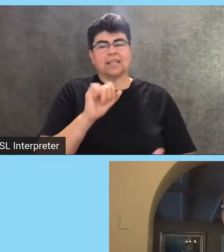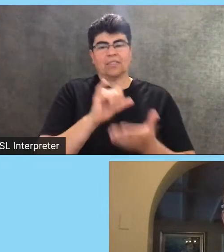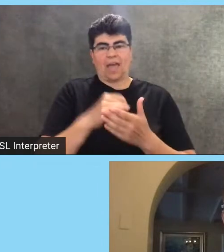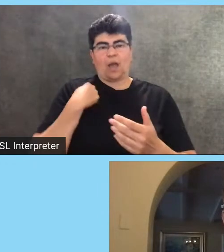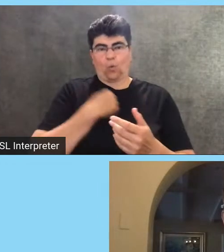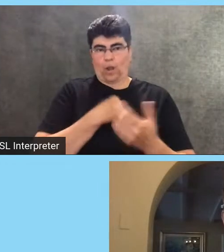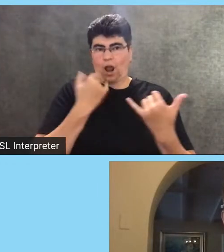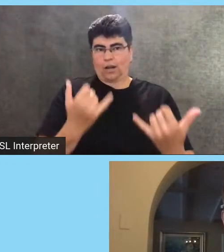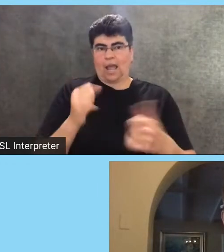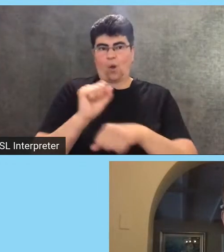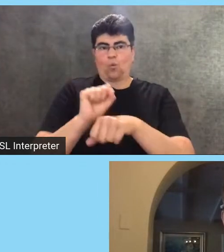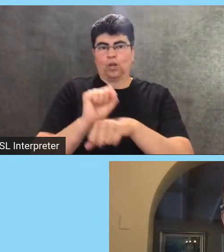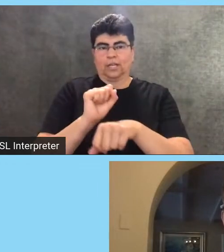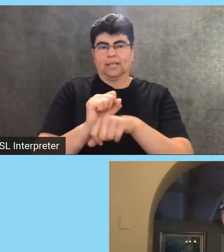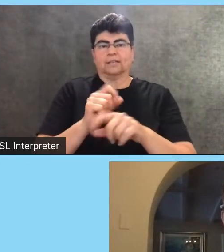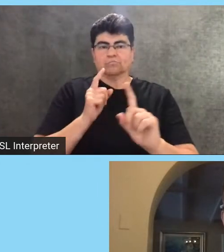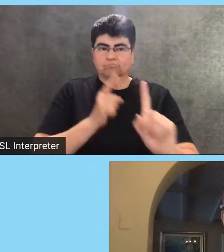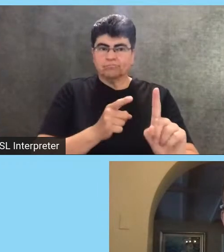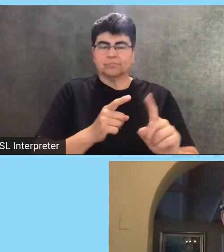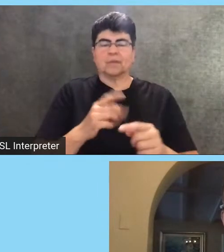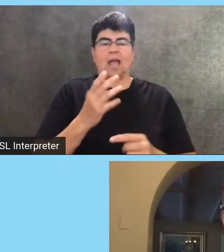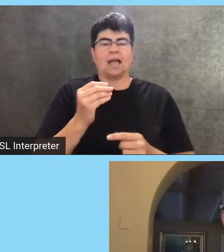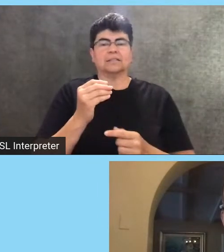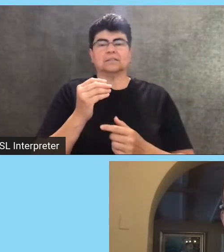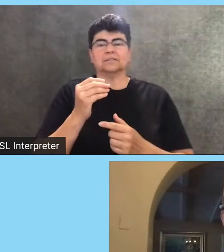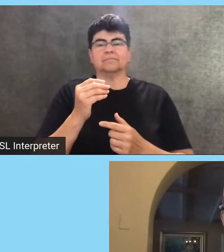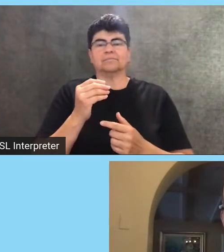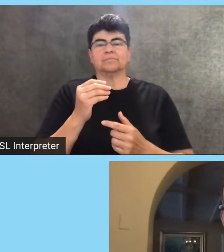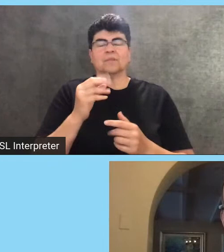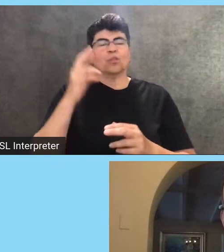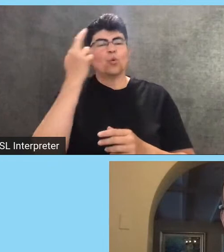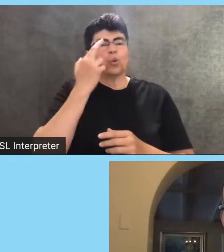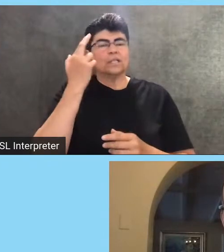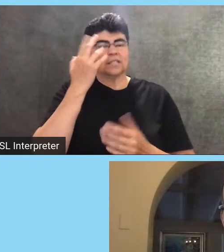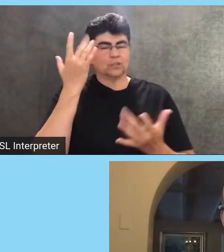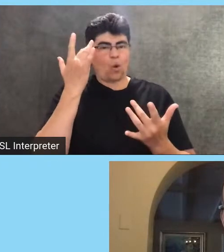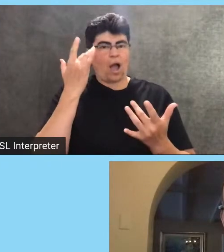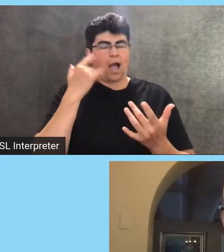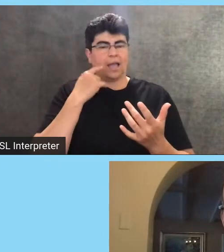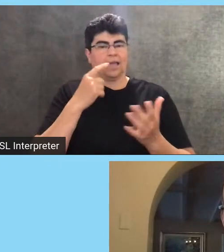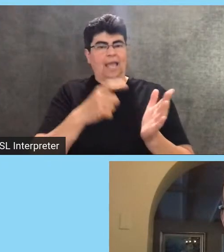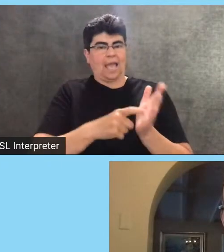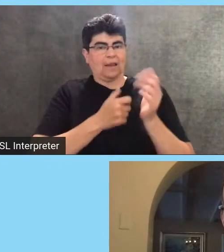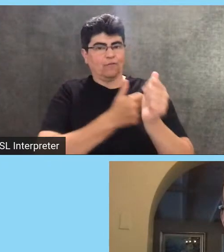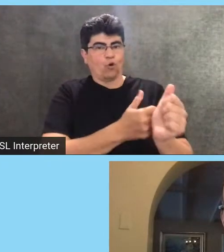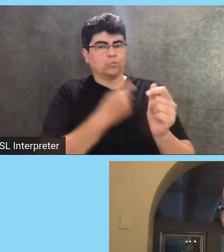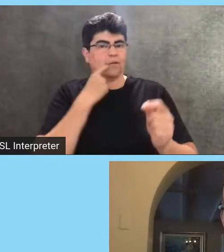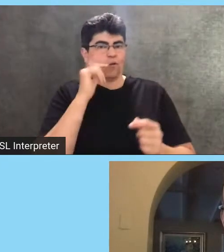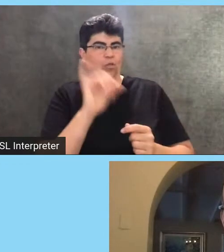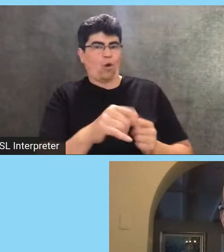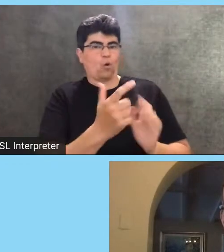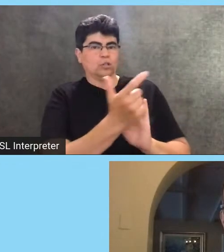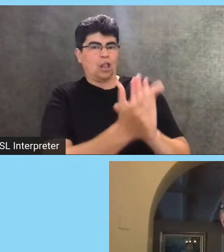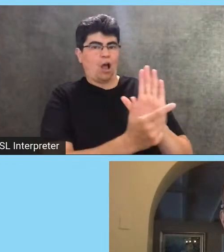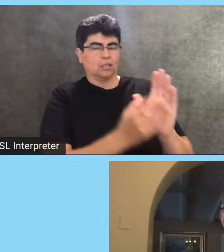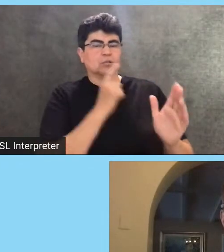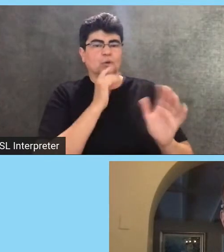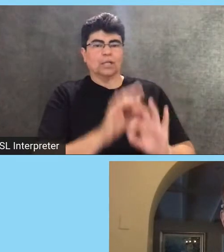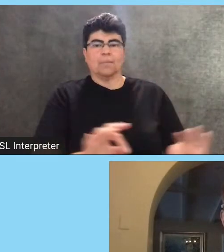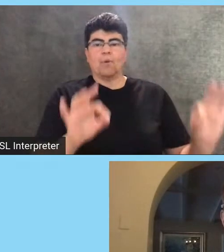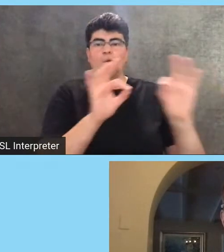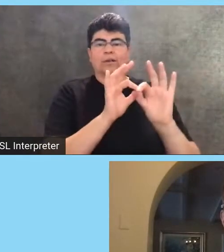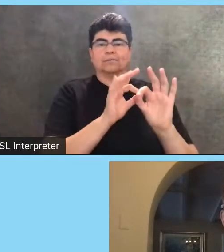working on, and some of the that issue and the reasons why enforcement of these laws are really also as important.